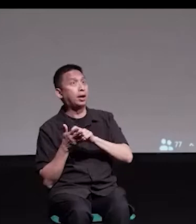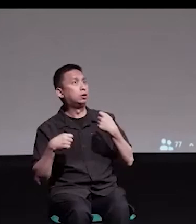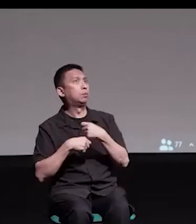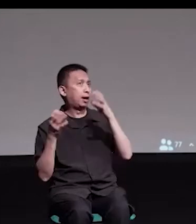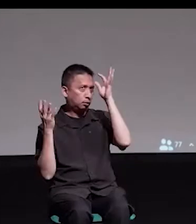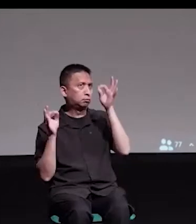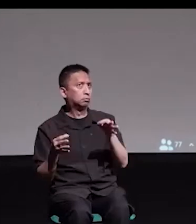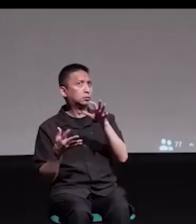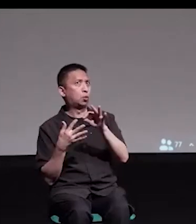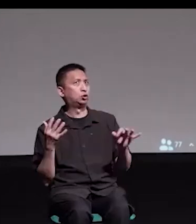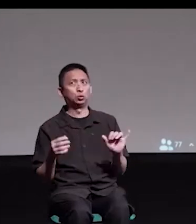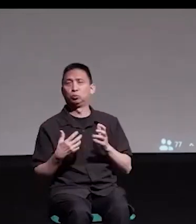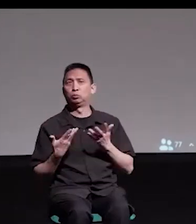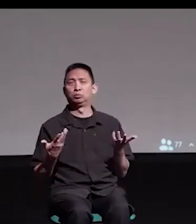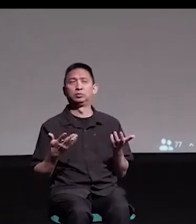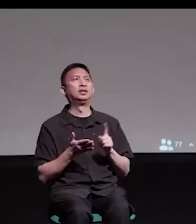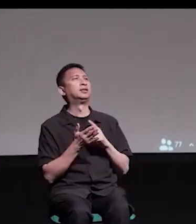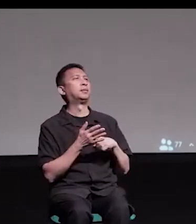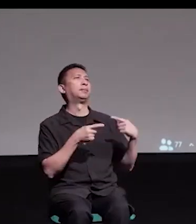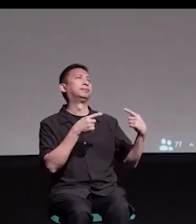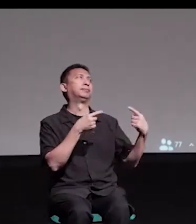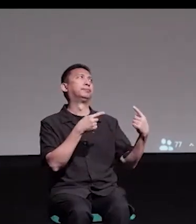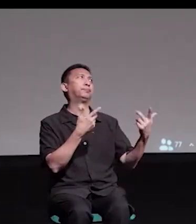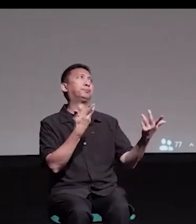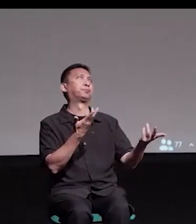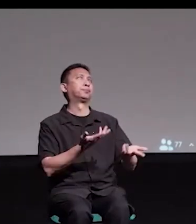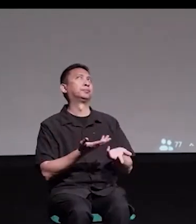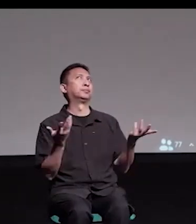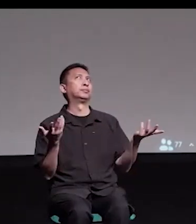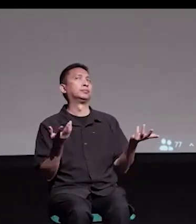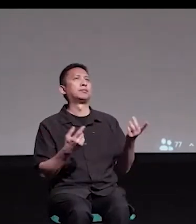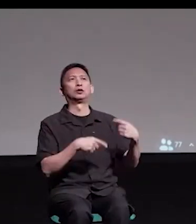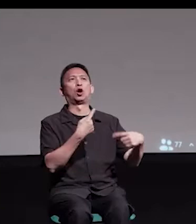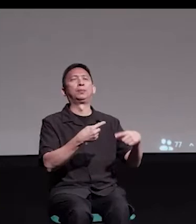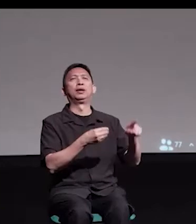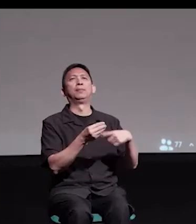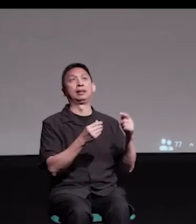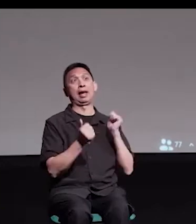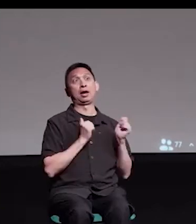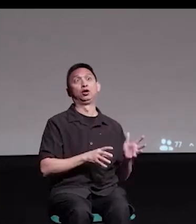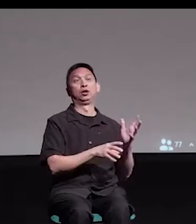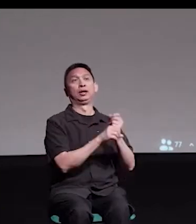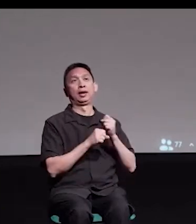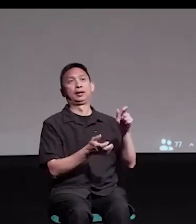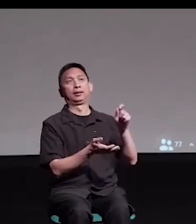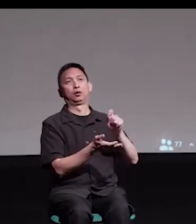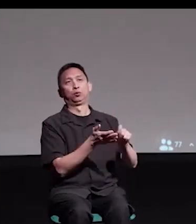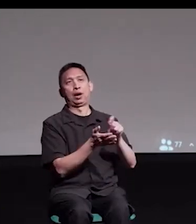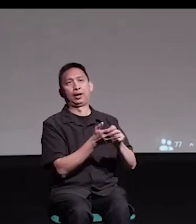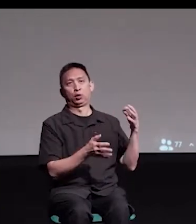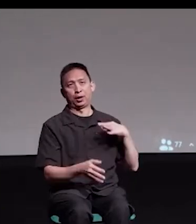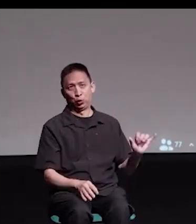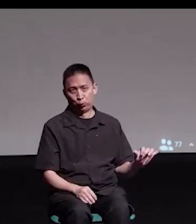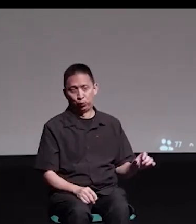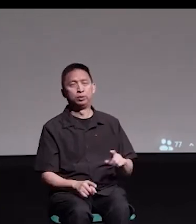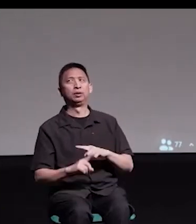there's an argument against the editor getting it, the writer, the writing credit in documentaries in general, because